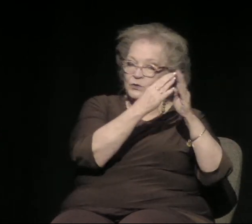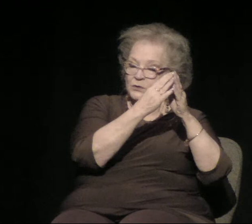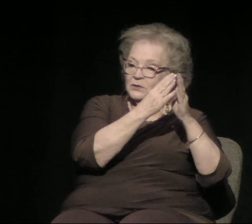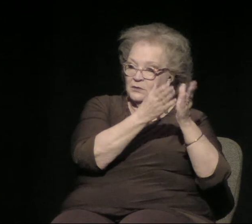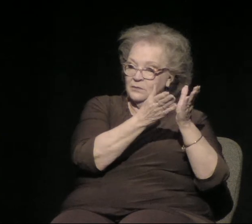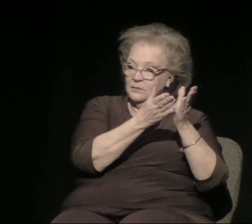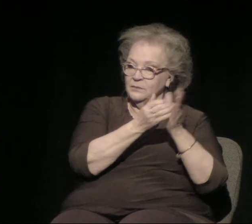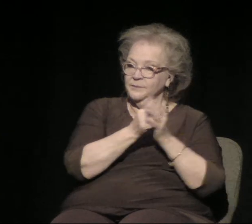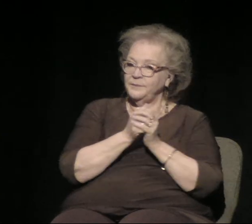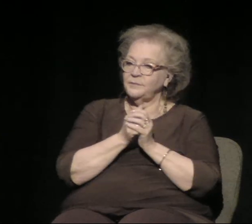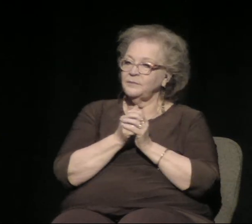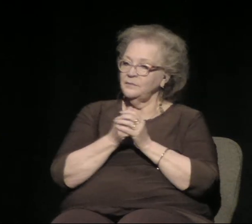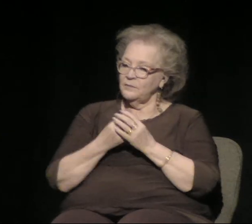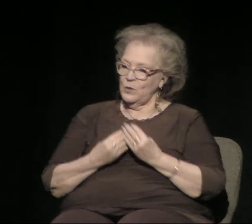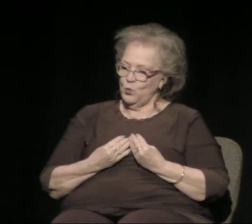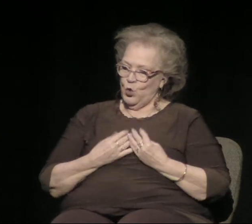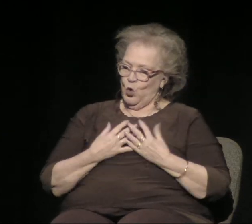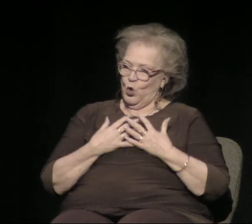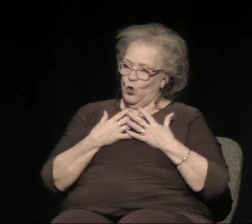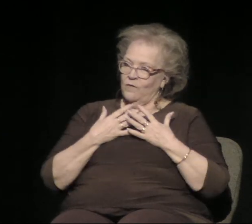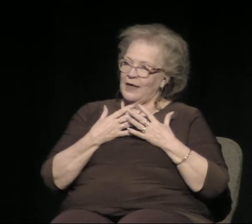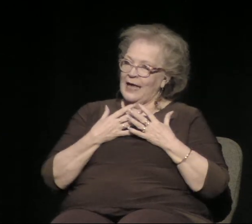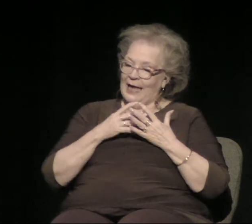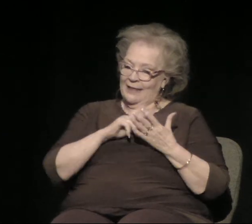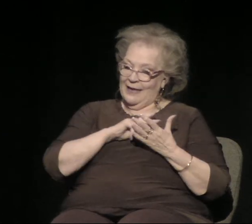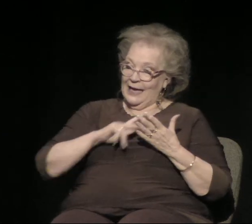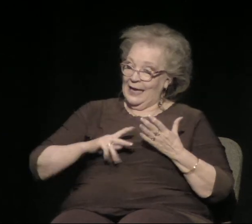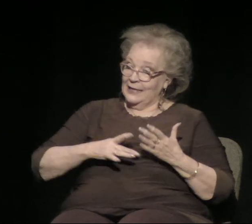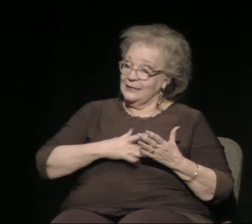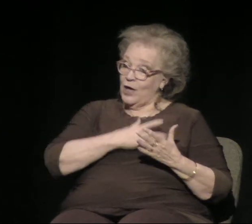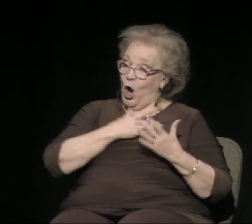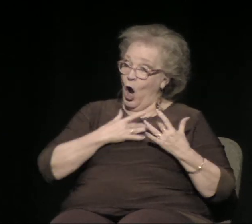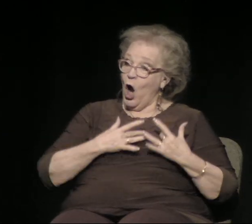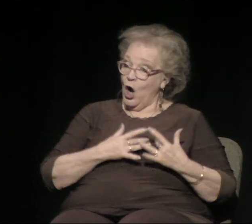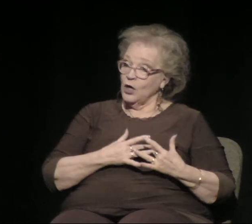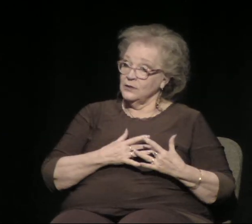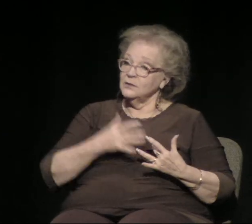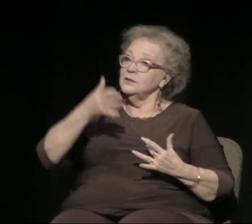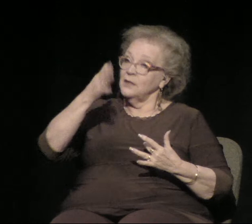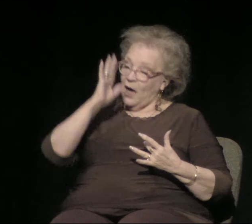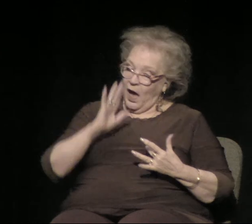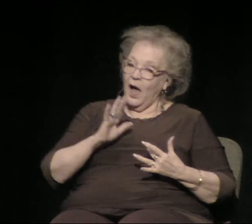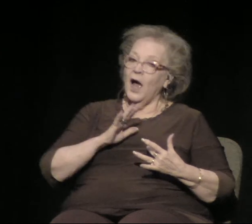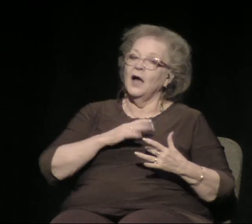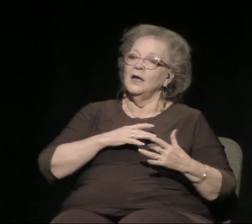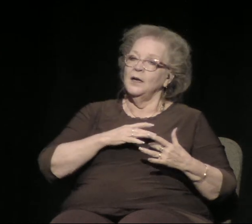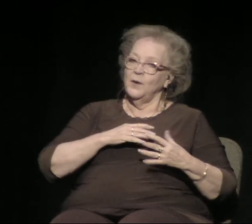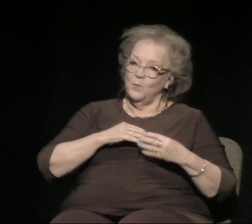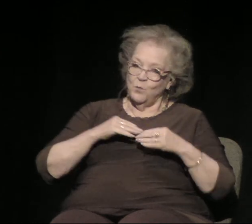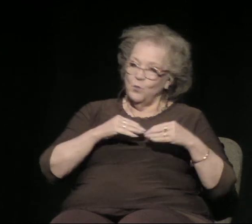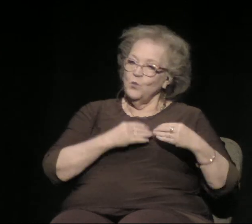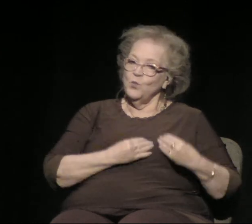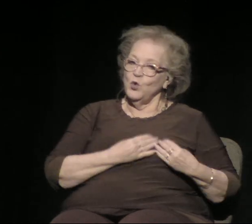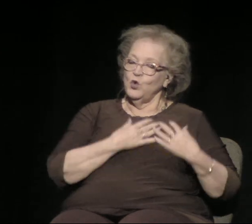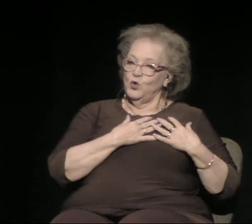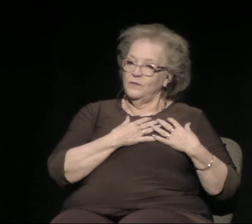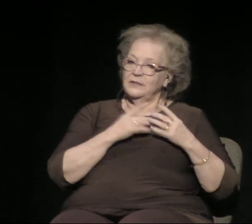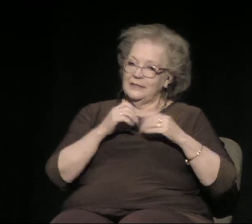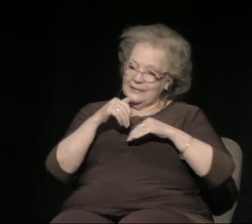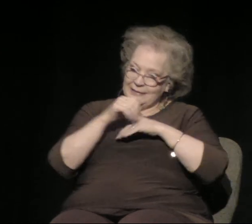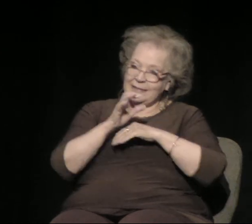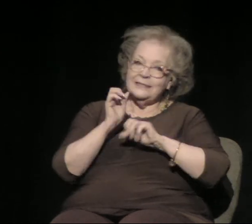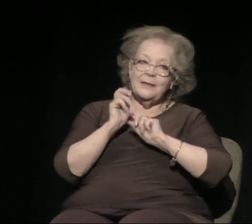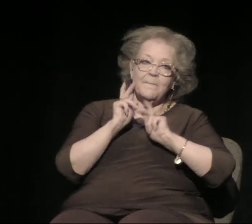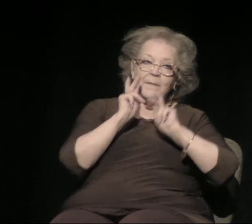would you move in the heart of the Persian king? And by the way, that's exactly what would happen. That God moves in King Cyrus's heart and he sends him back to